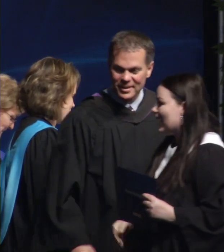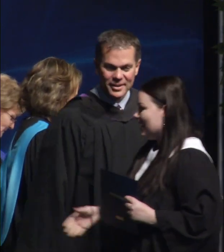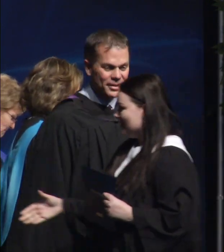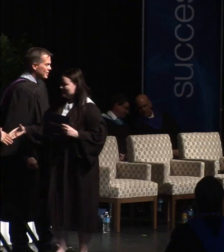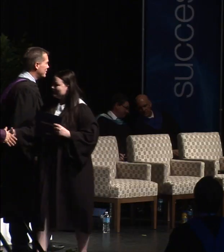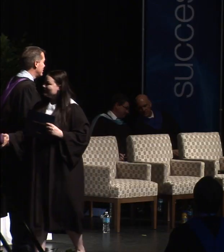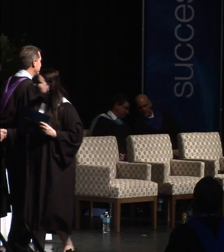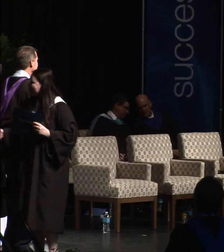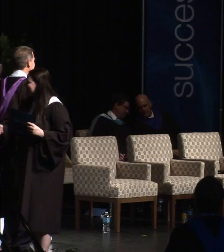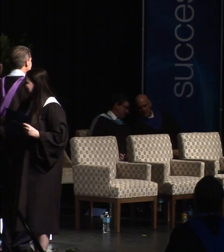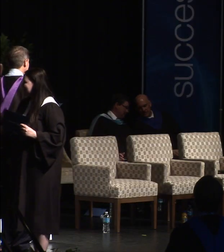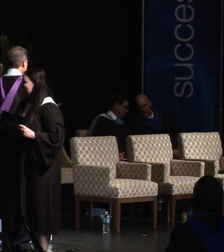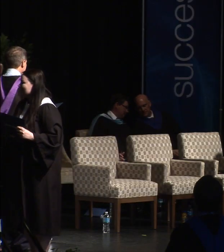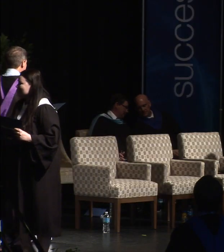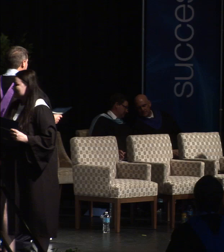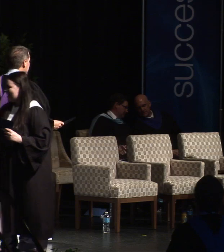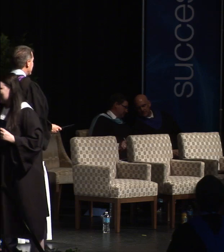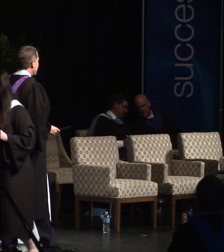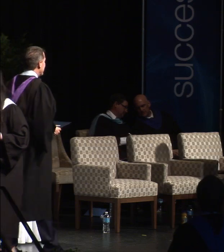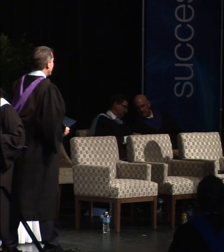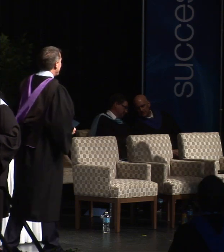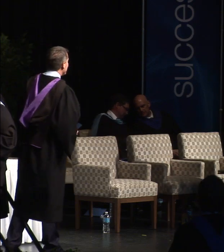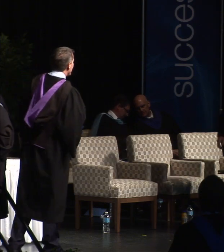John Michael McNeil Honors.